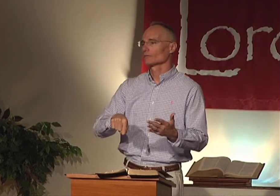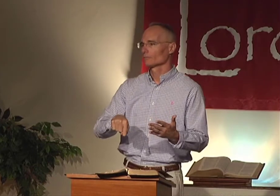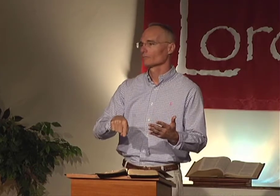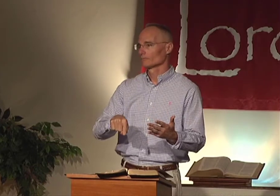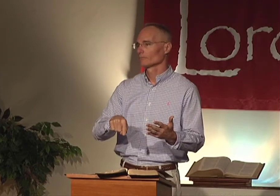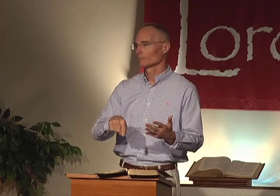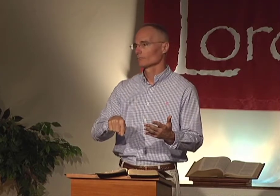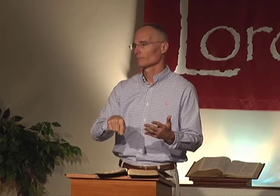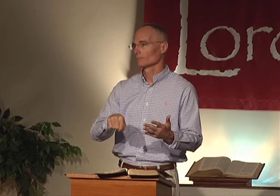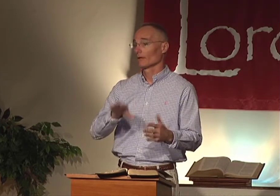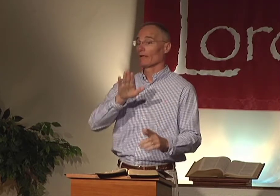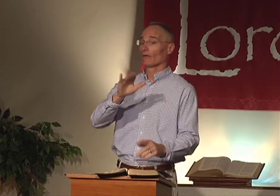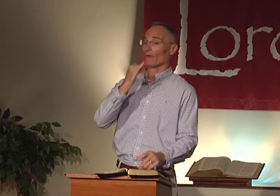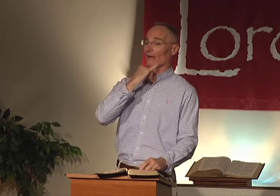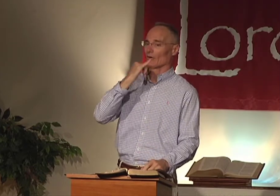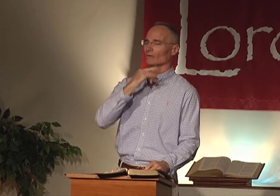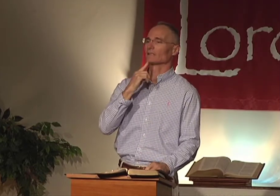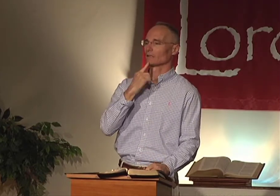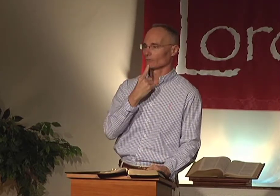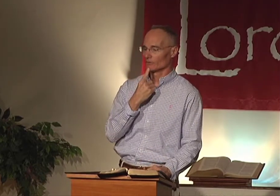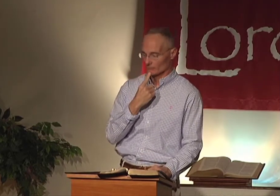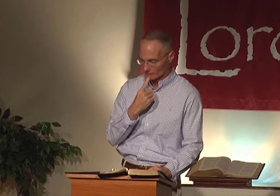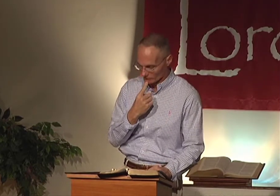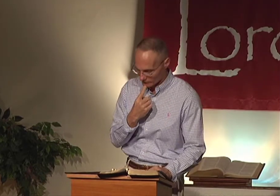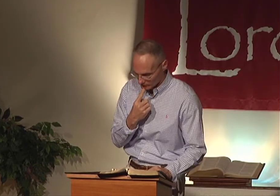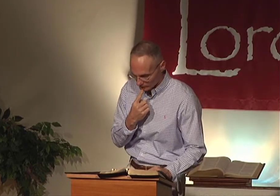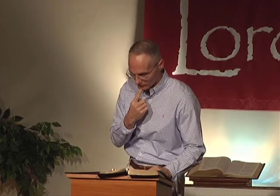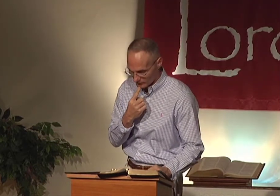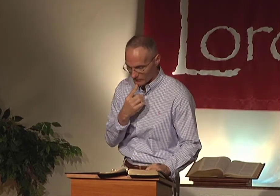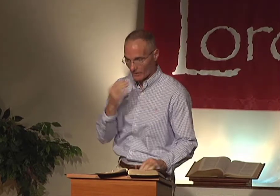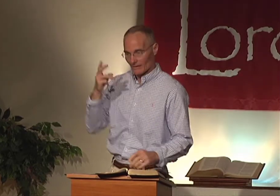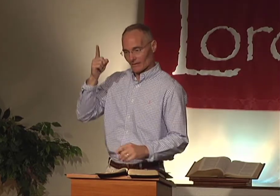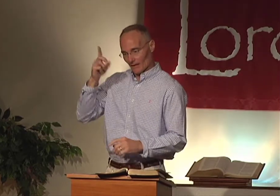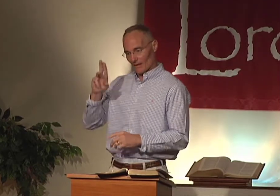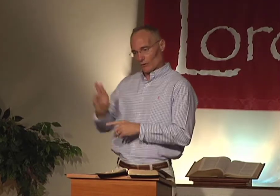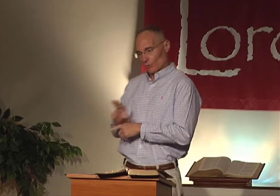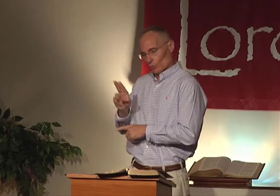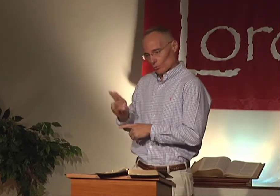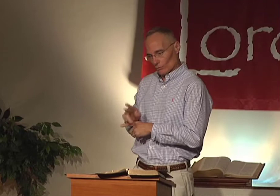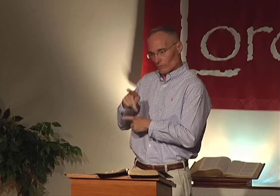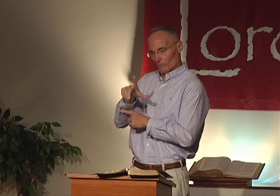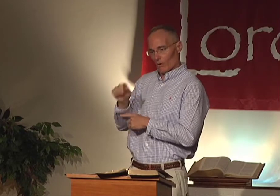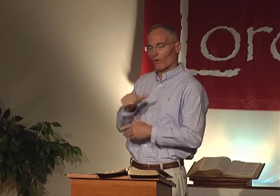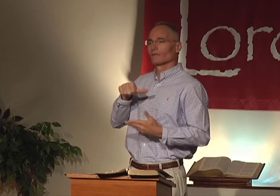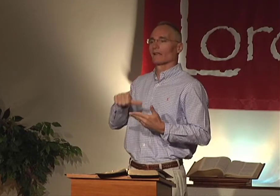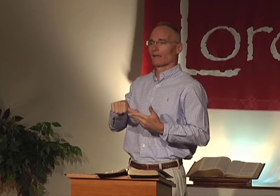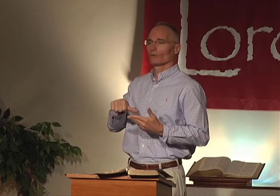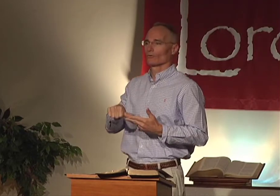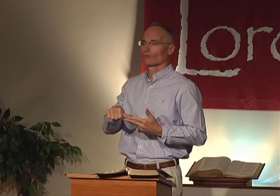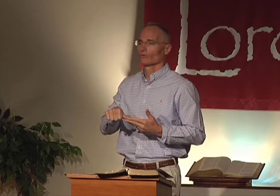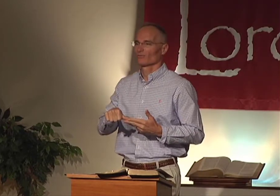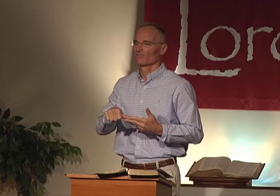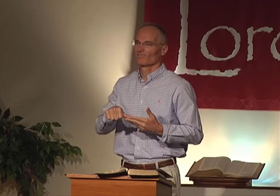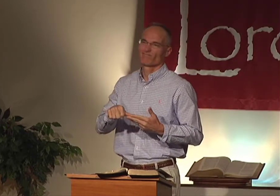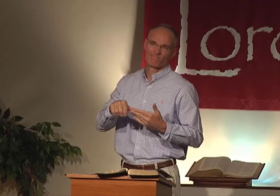Their errors need correction. Their errors are serious. And God is using Paul's letters